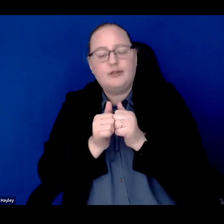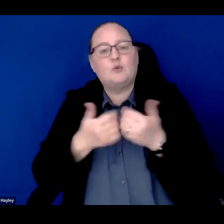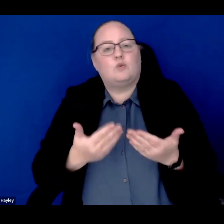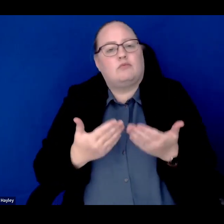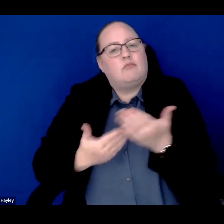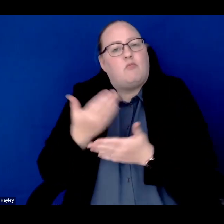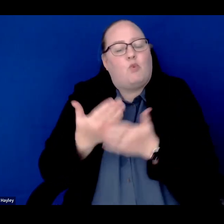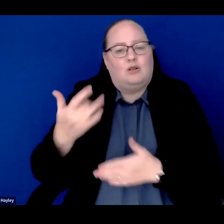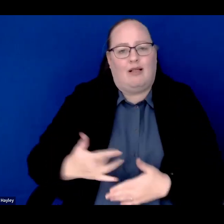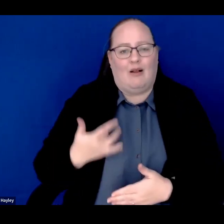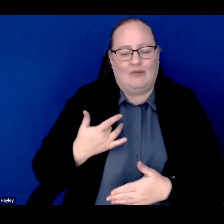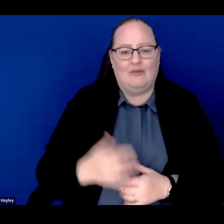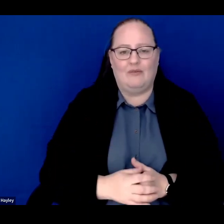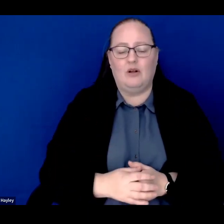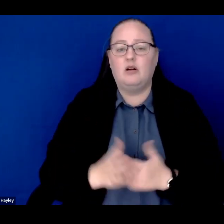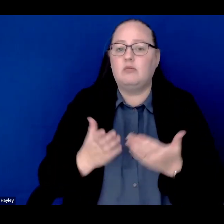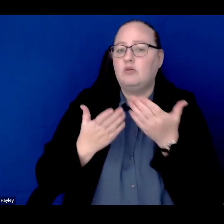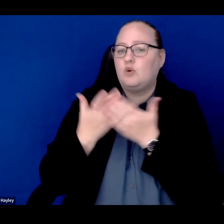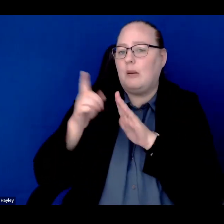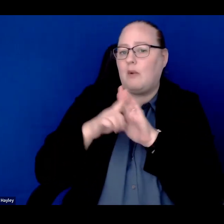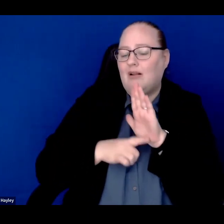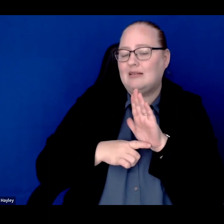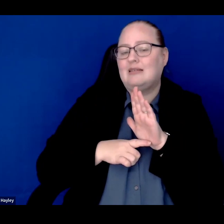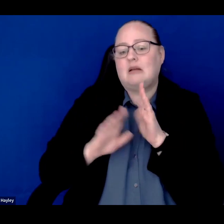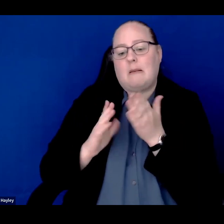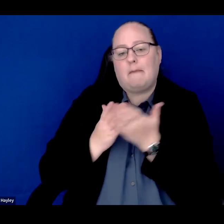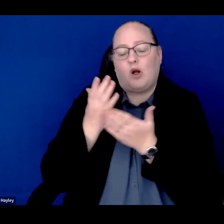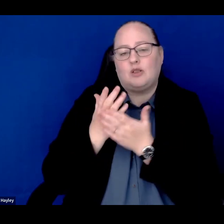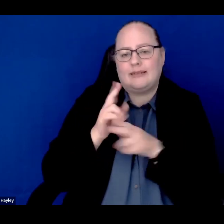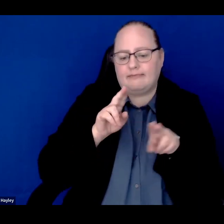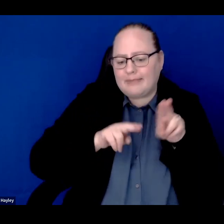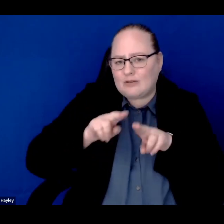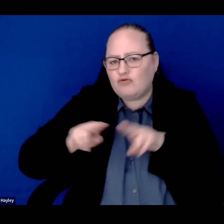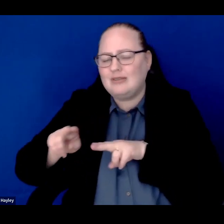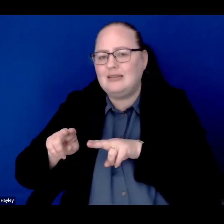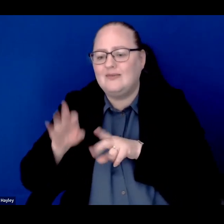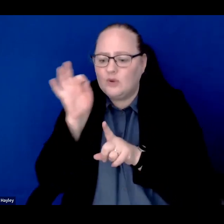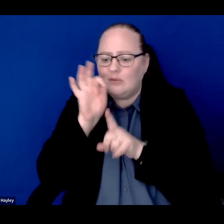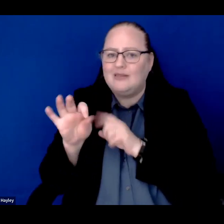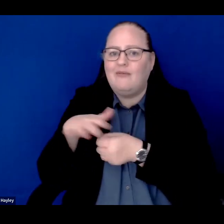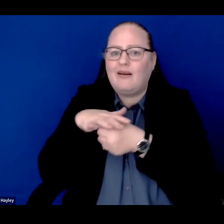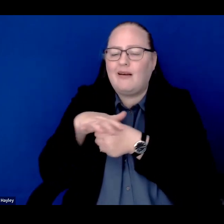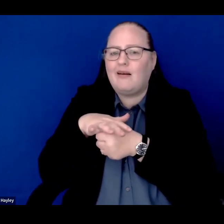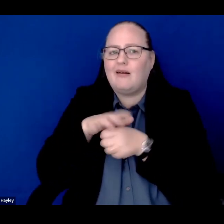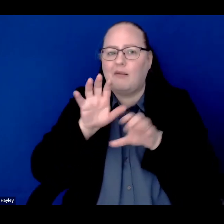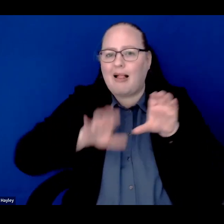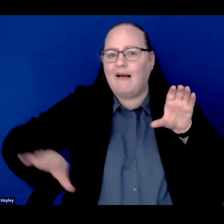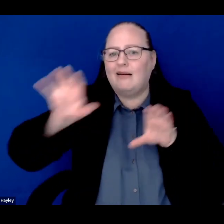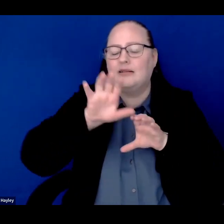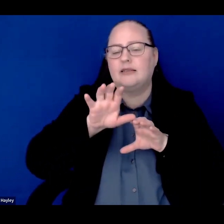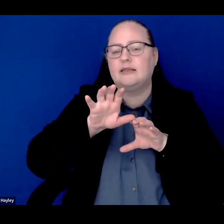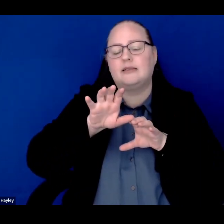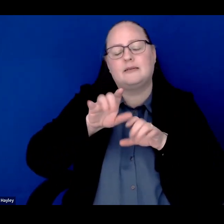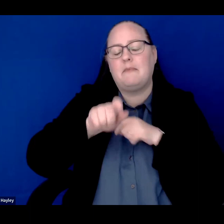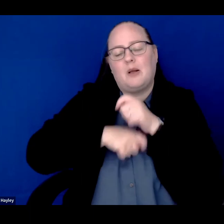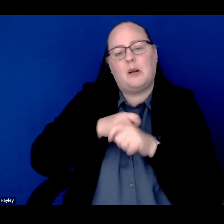policies and models and metrics for specific places, then it becomes clear that this global picture